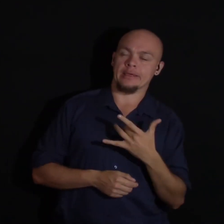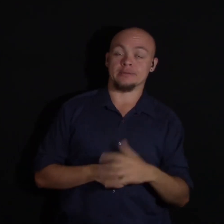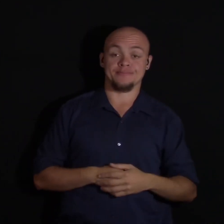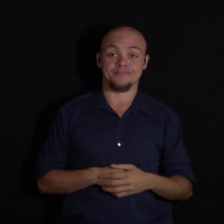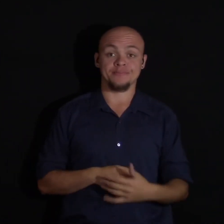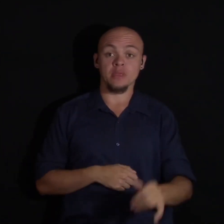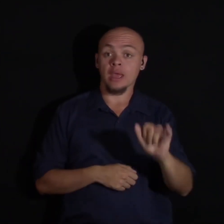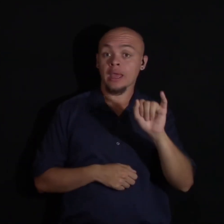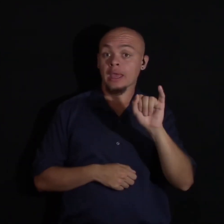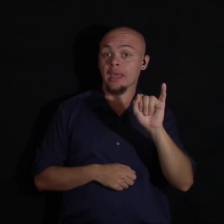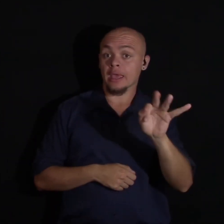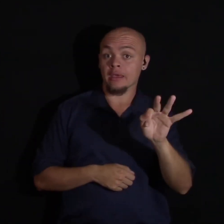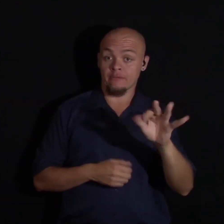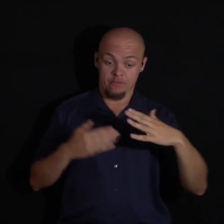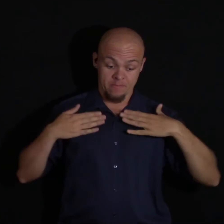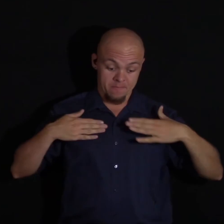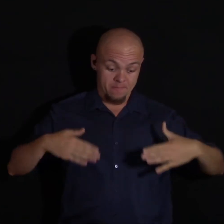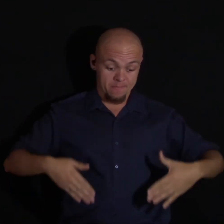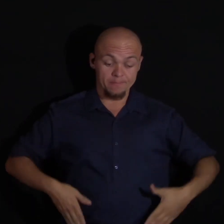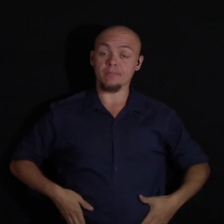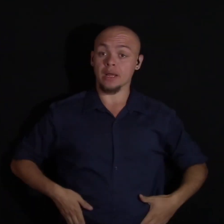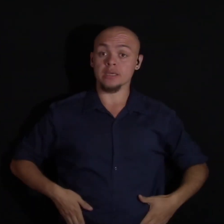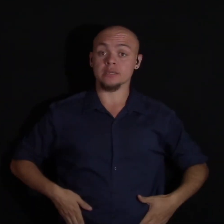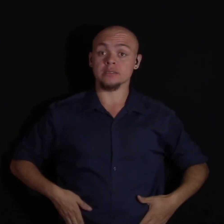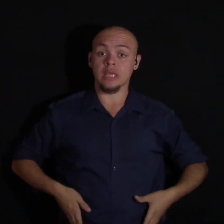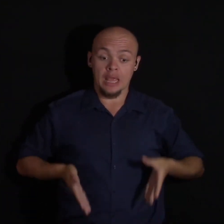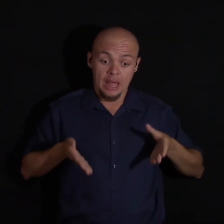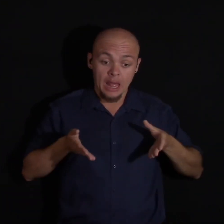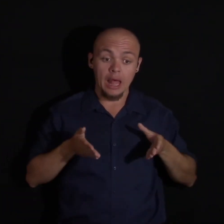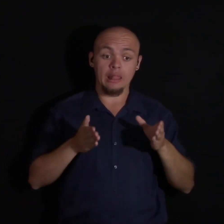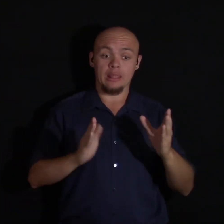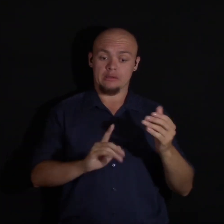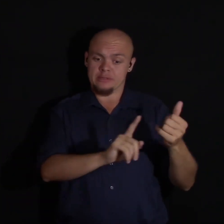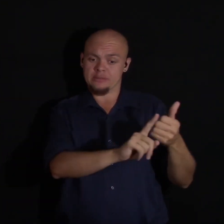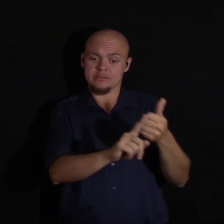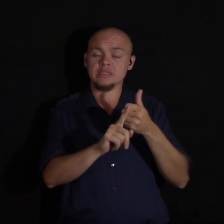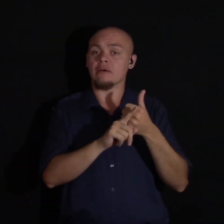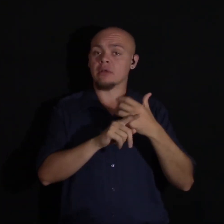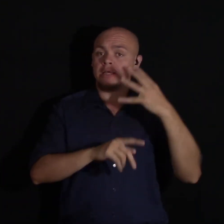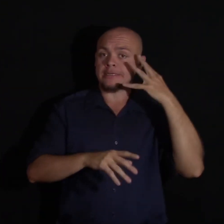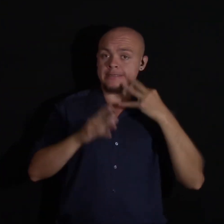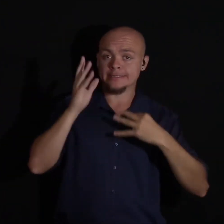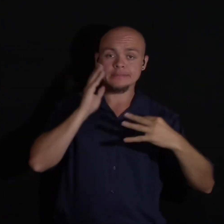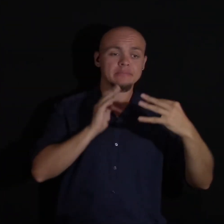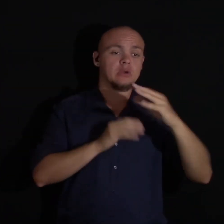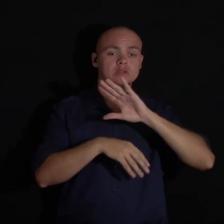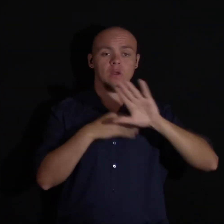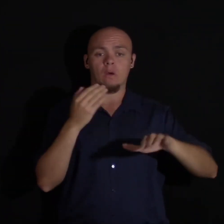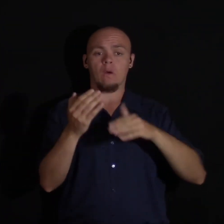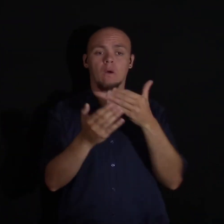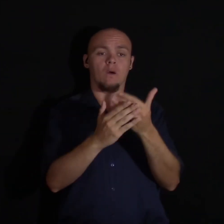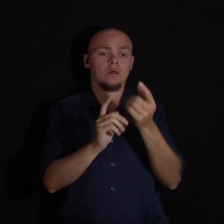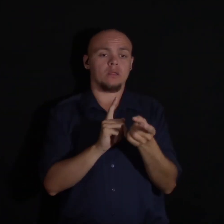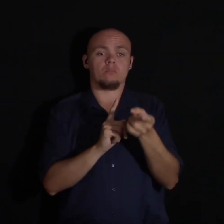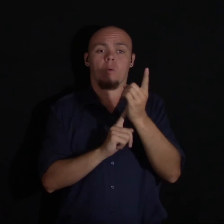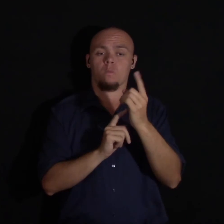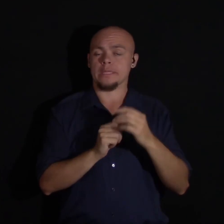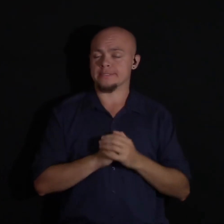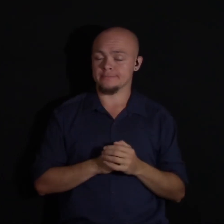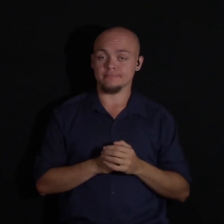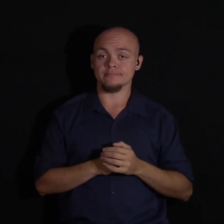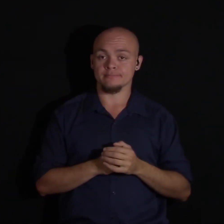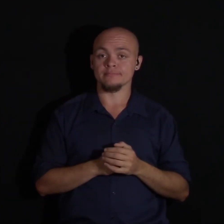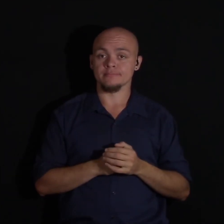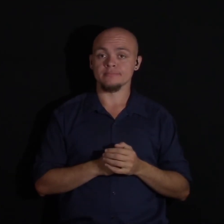if we let our bodies really be as they actually were in any given moment in sex? That